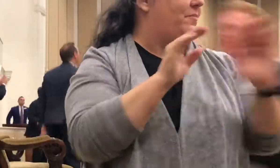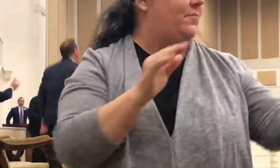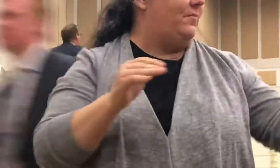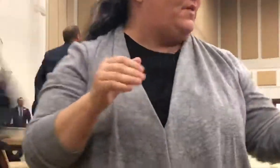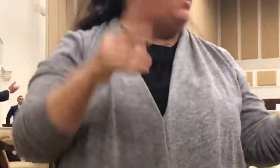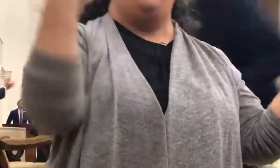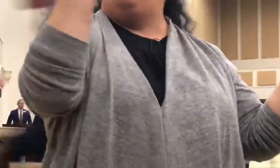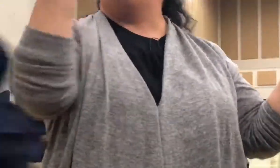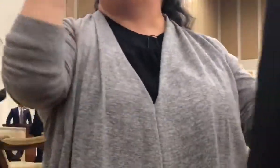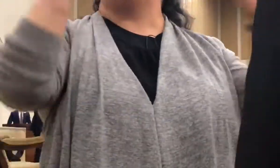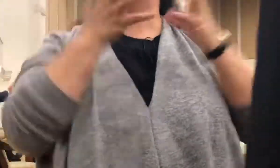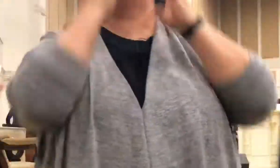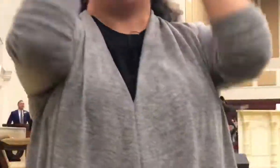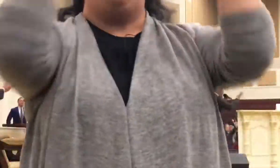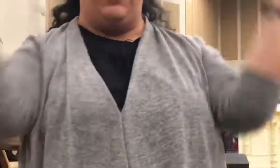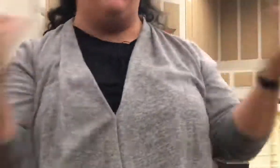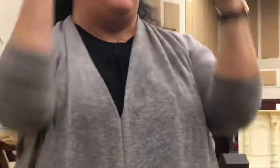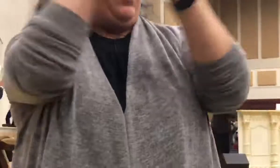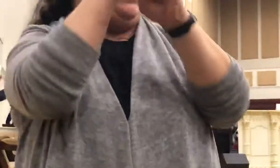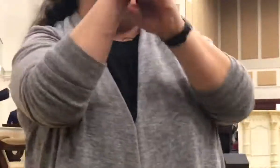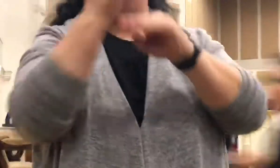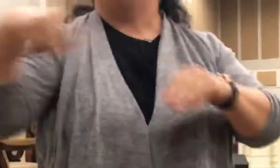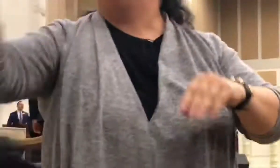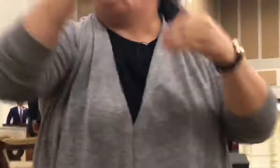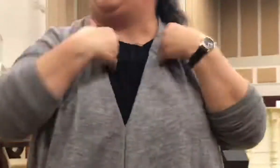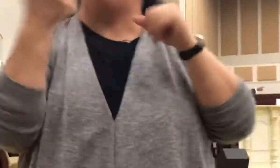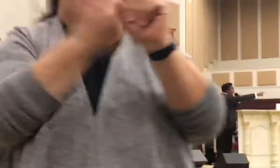Come on, somebody shout in this place.